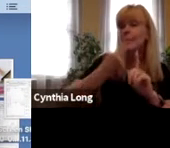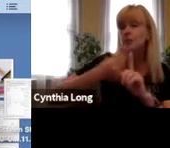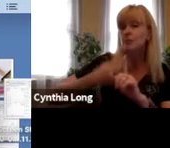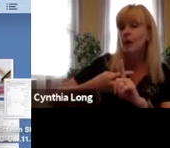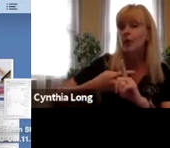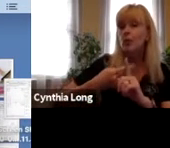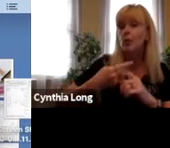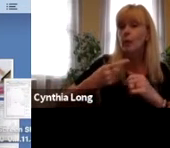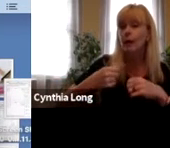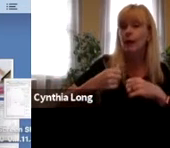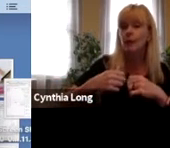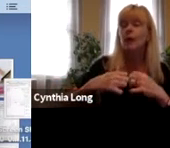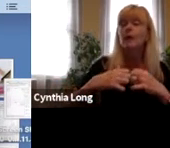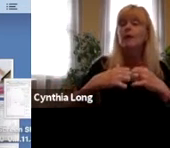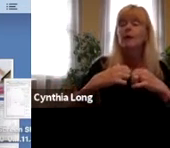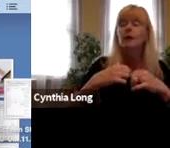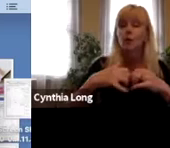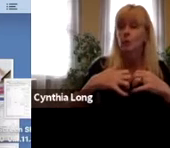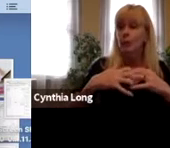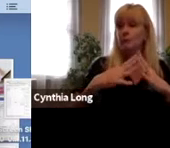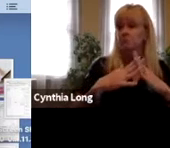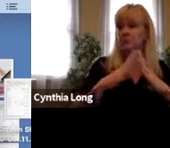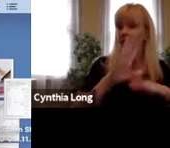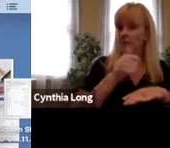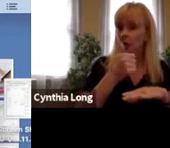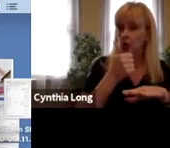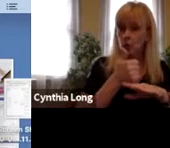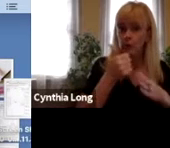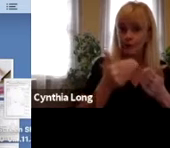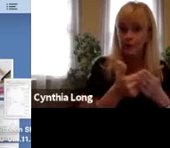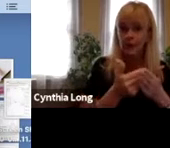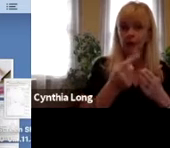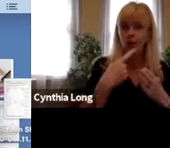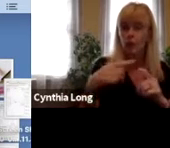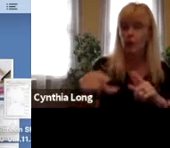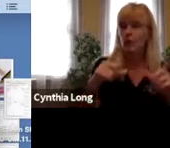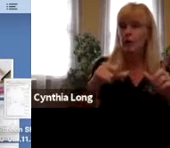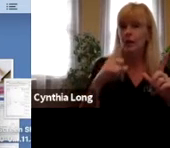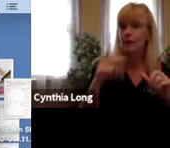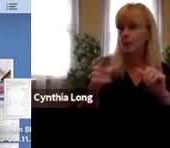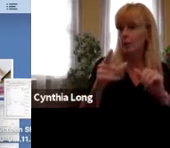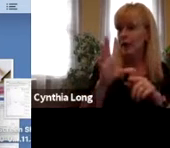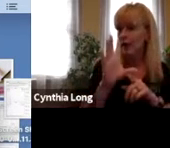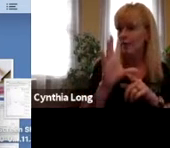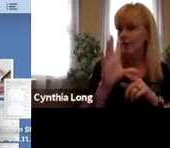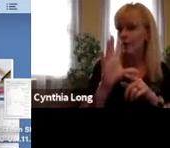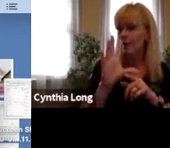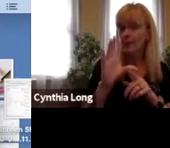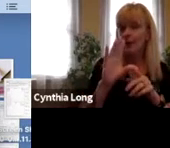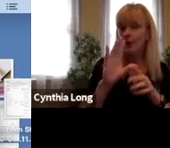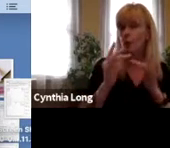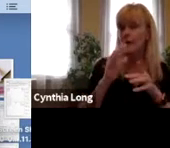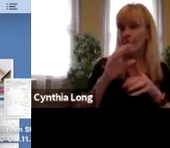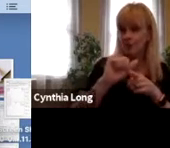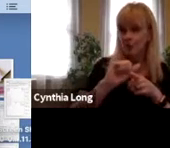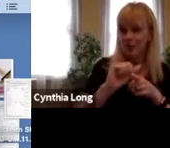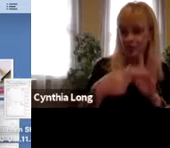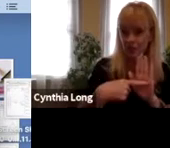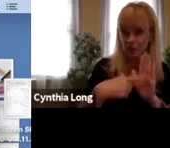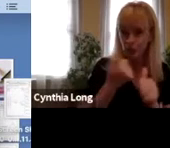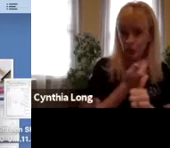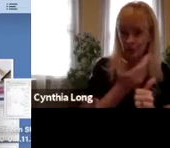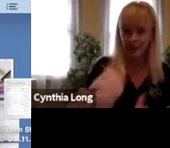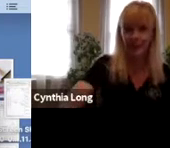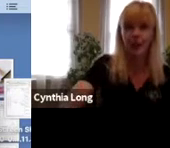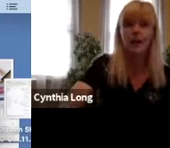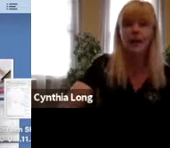courses. So each month when we set up a new one, we load it up, and then we have an online